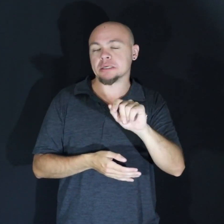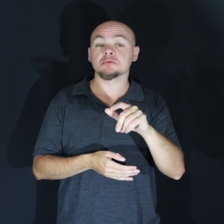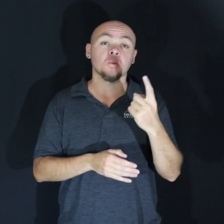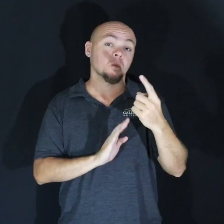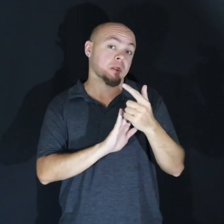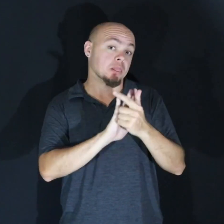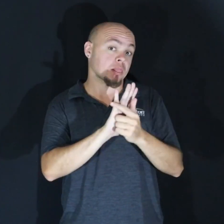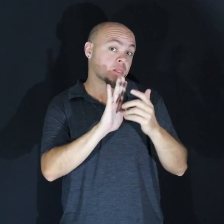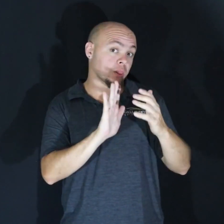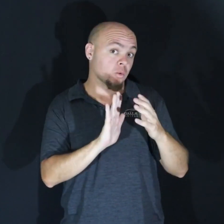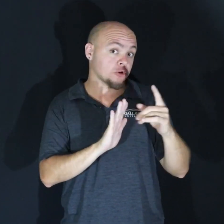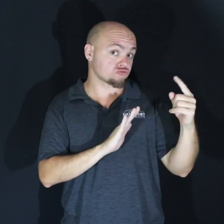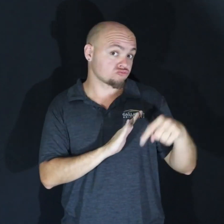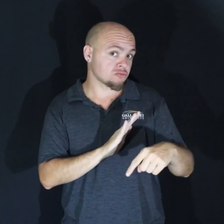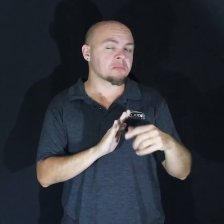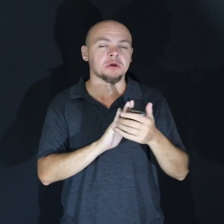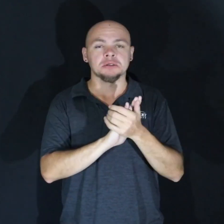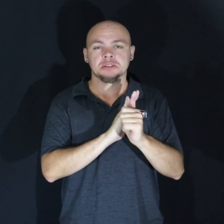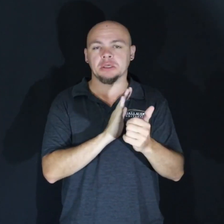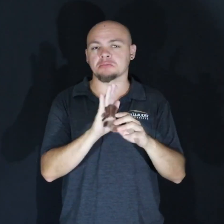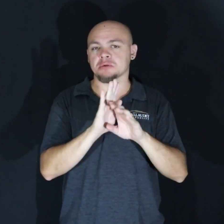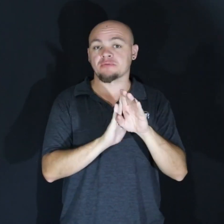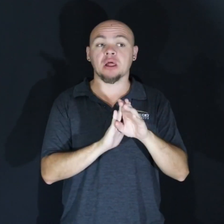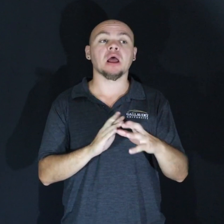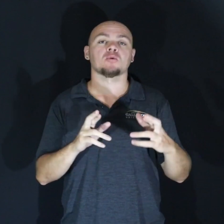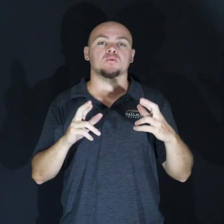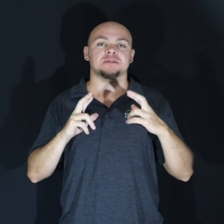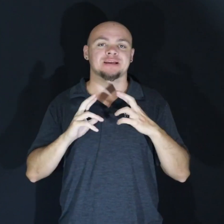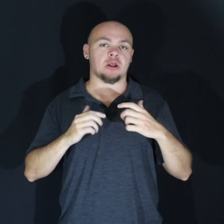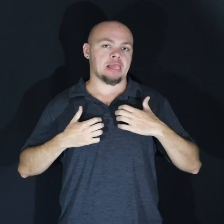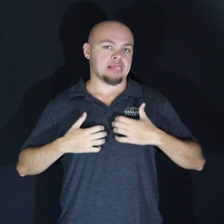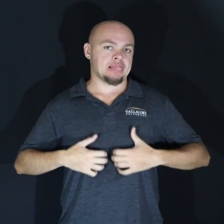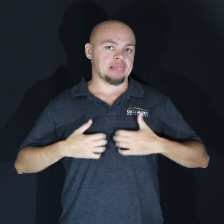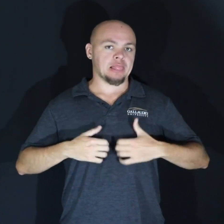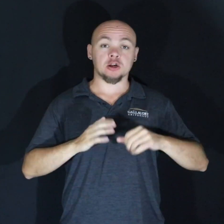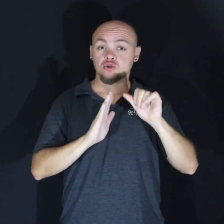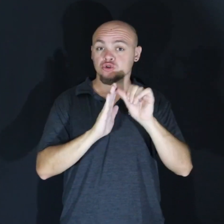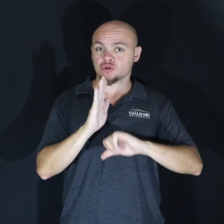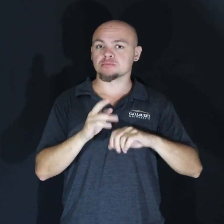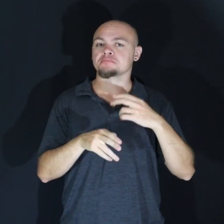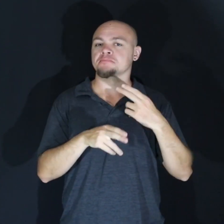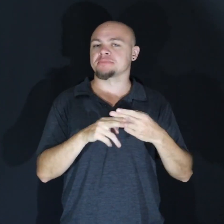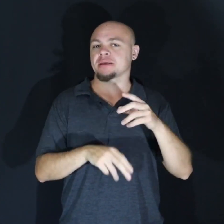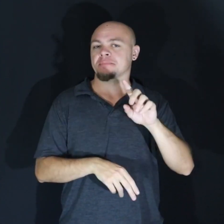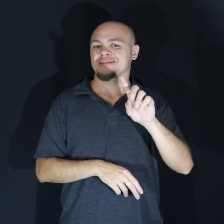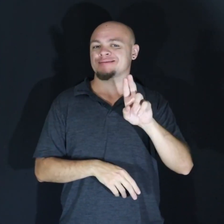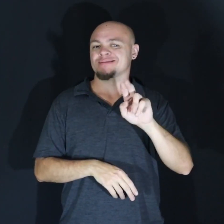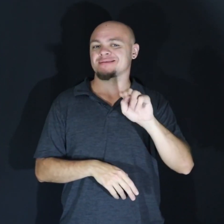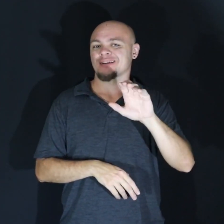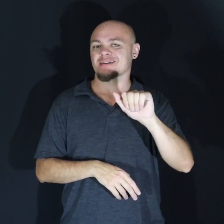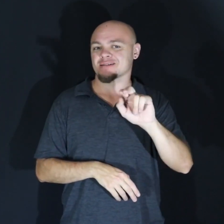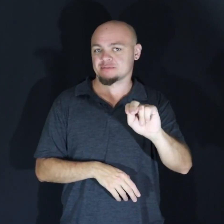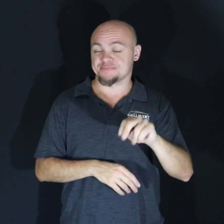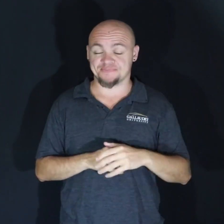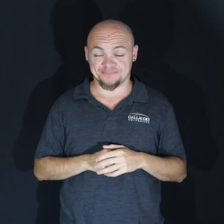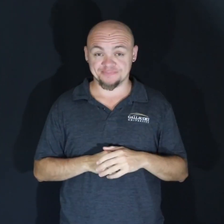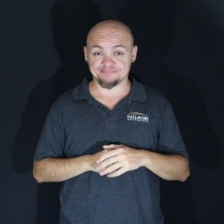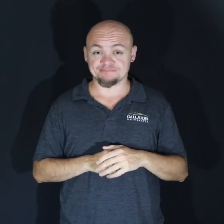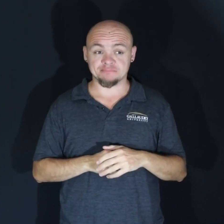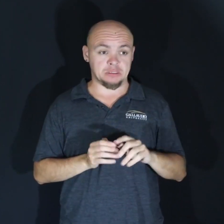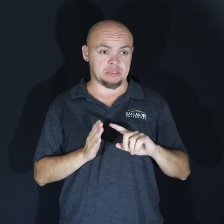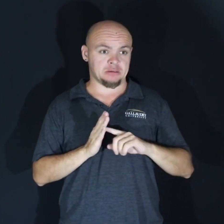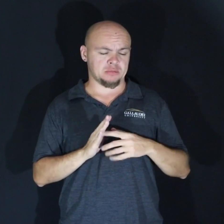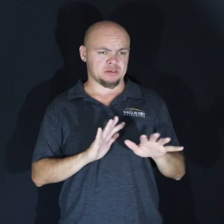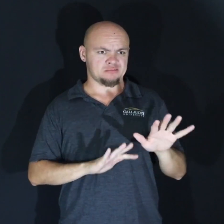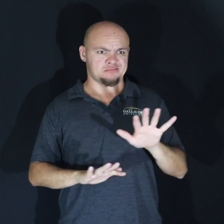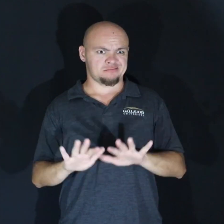wanted to learn a new skill, and a retired lung surgeon who was 80, called Duncan. I have to say that at the beginning I